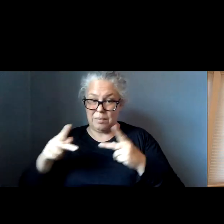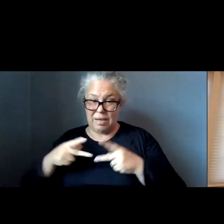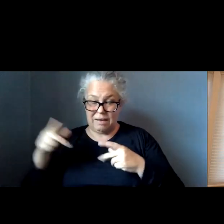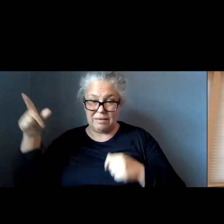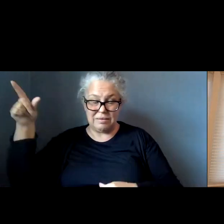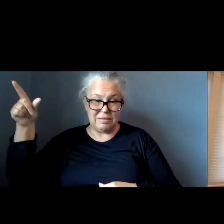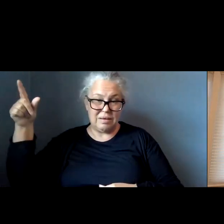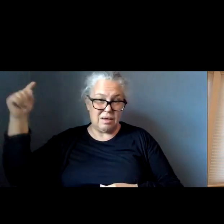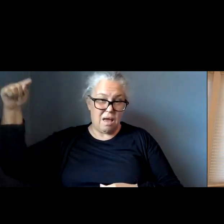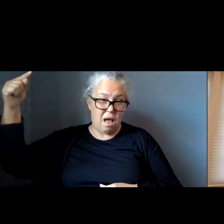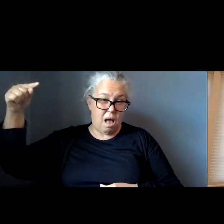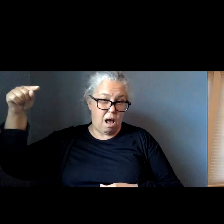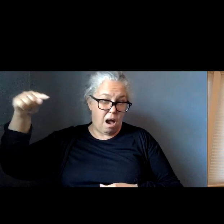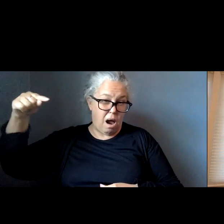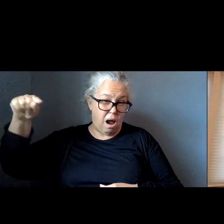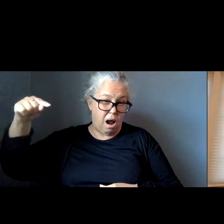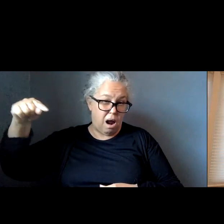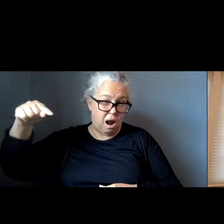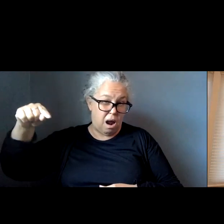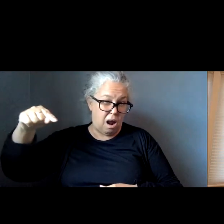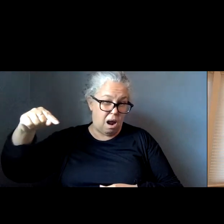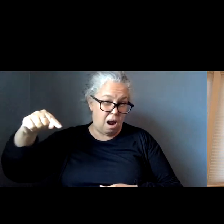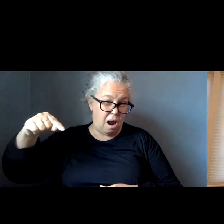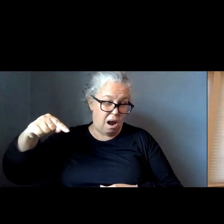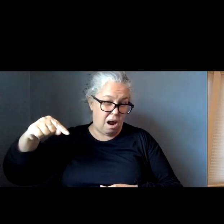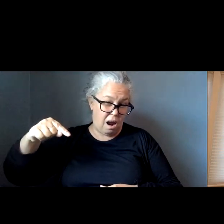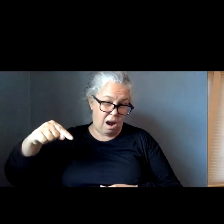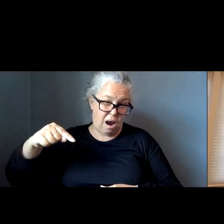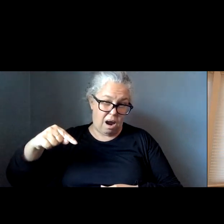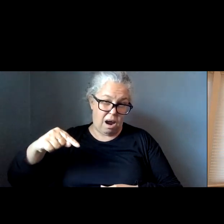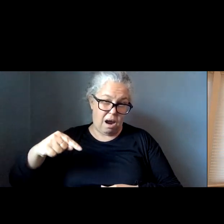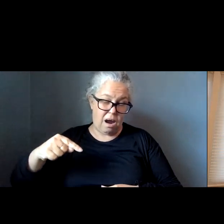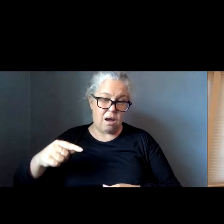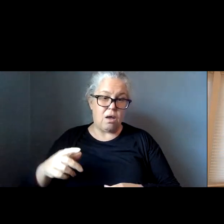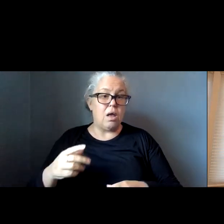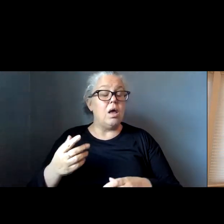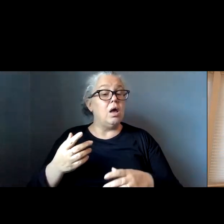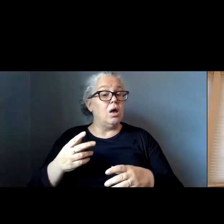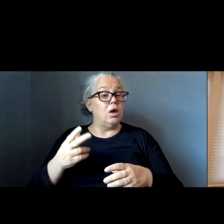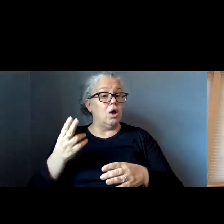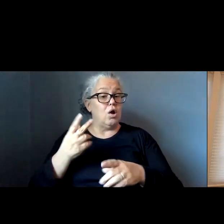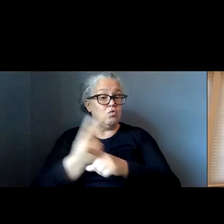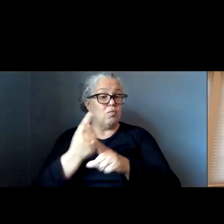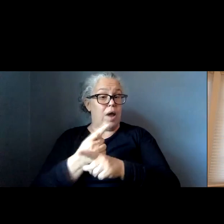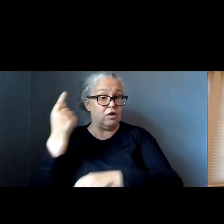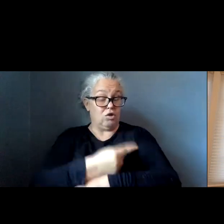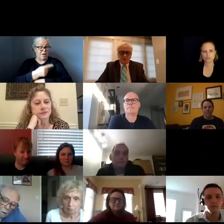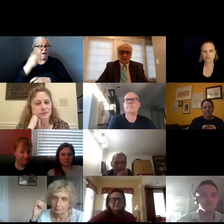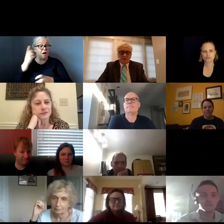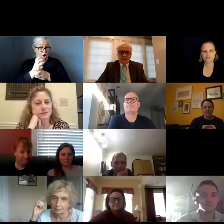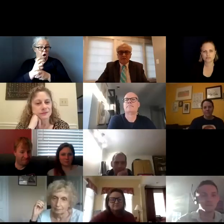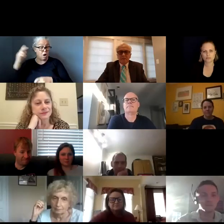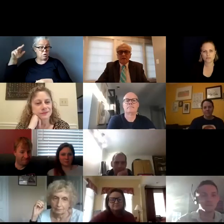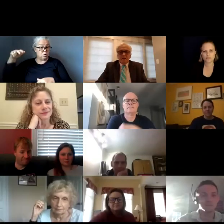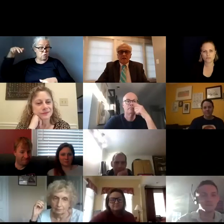rather treacherous area. In the best of times, it was difficult. Anyway, we had no choice, so we